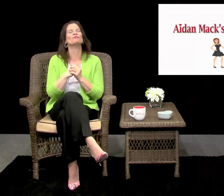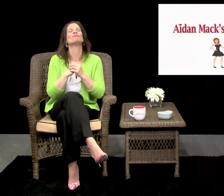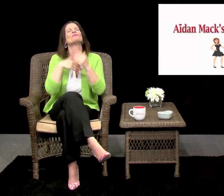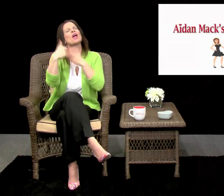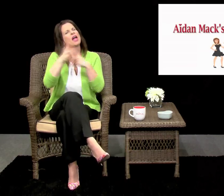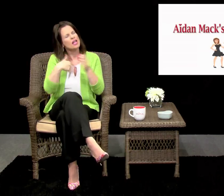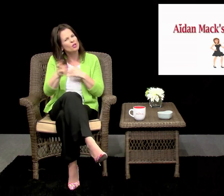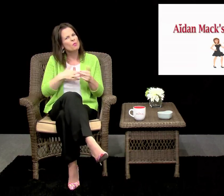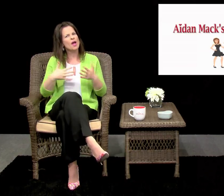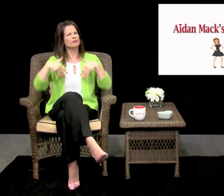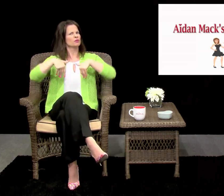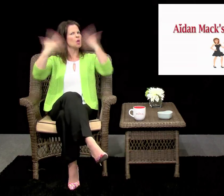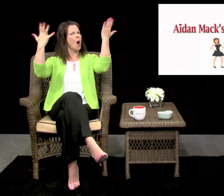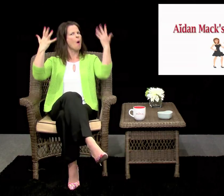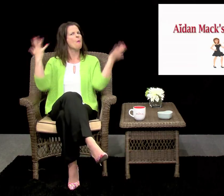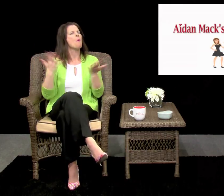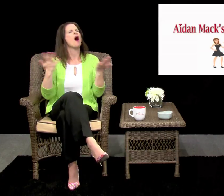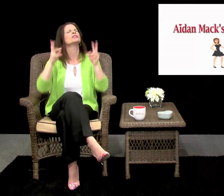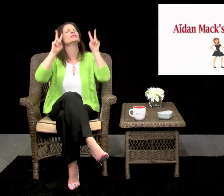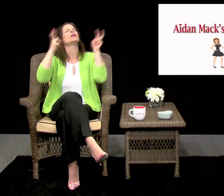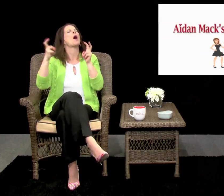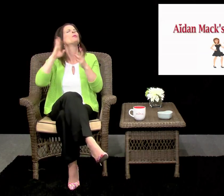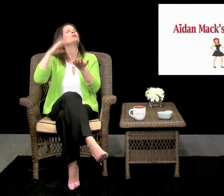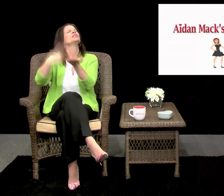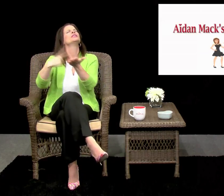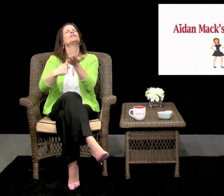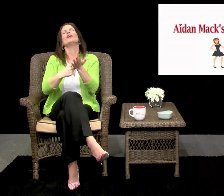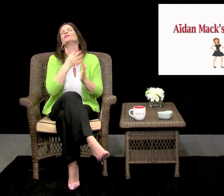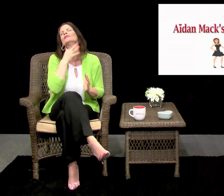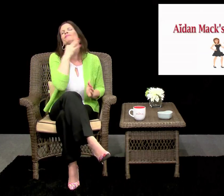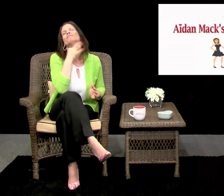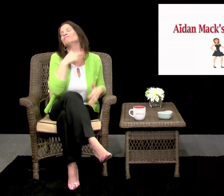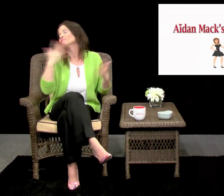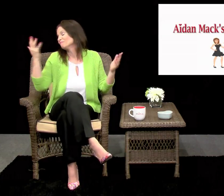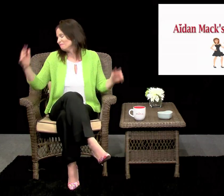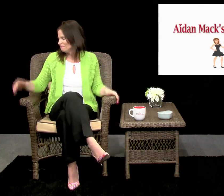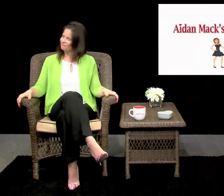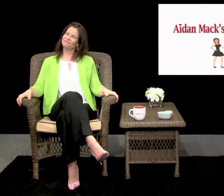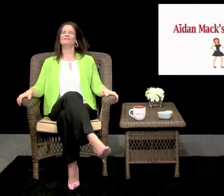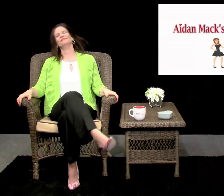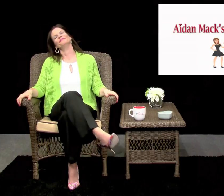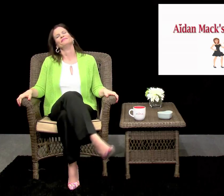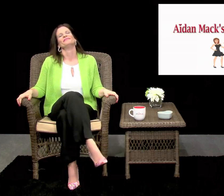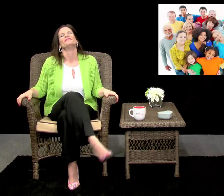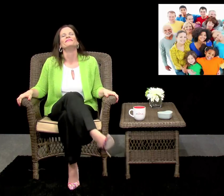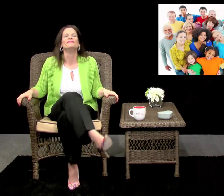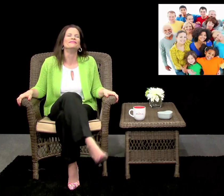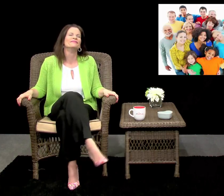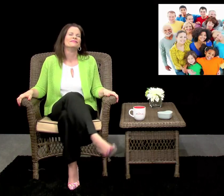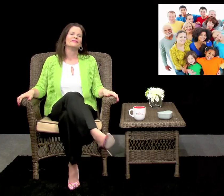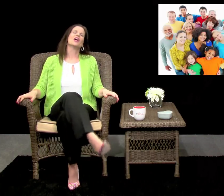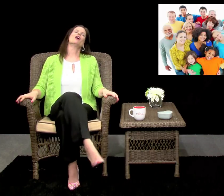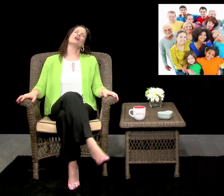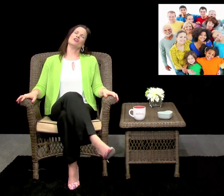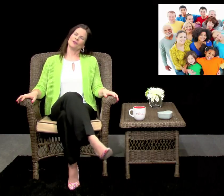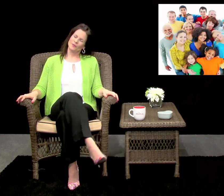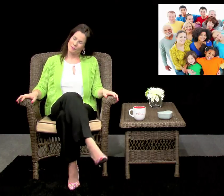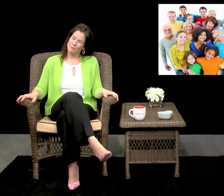now. So anyway, so I wonder what my hot topic could be.